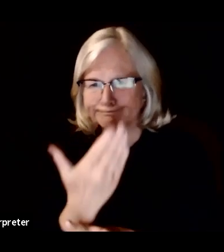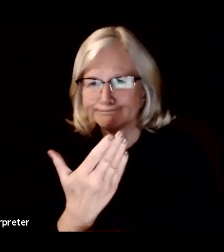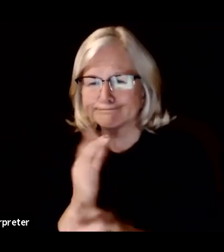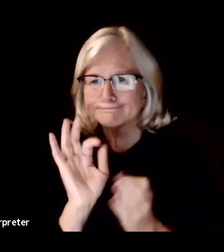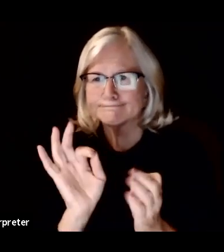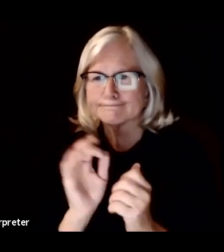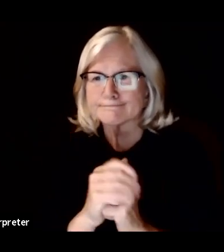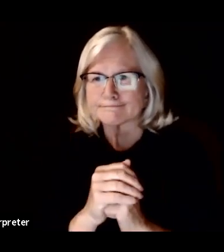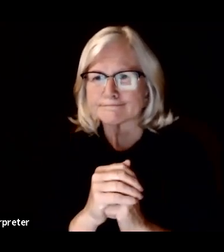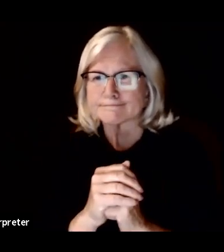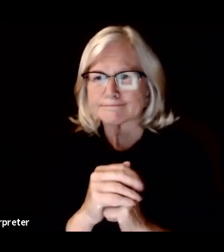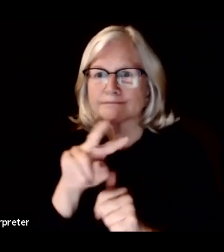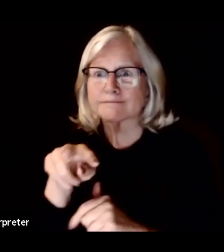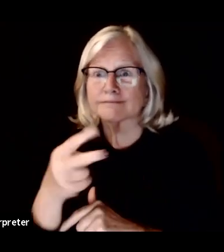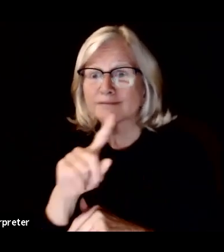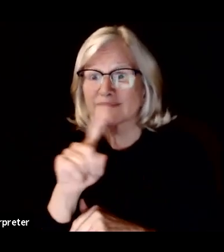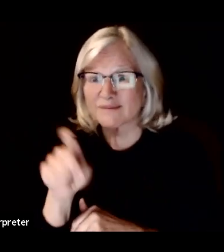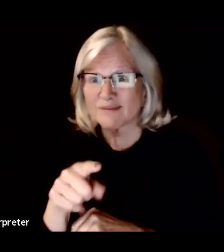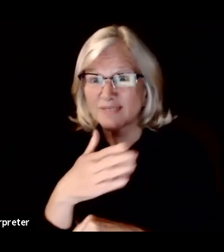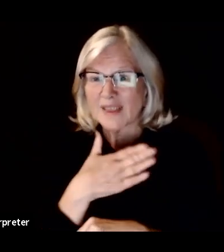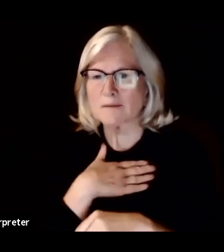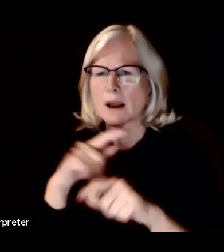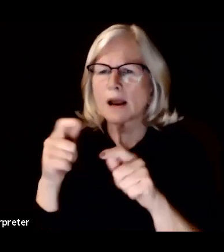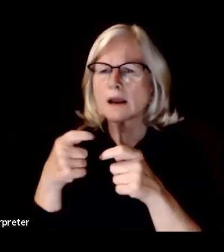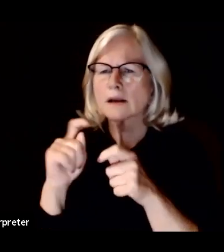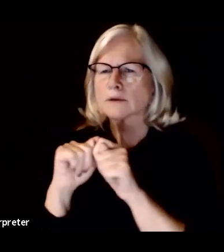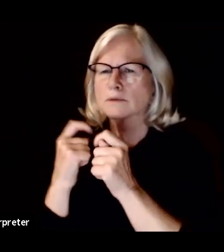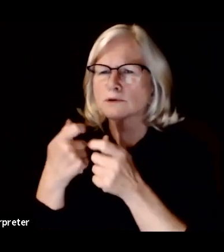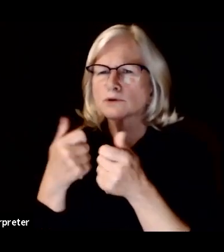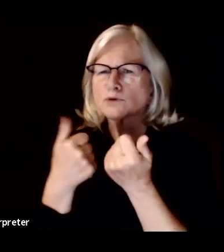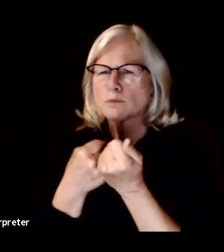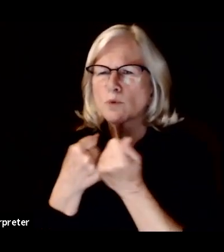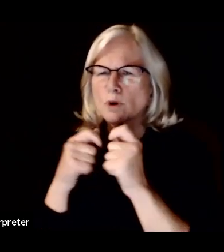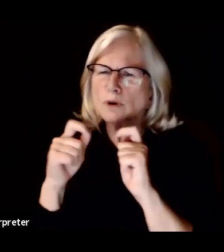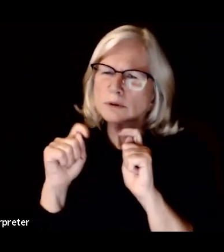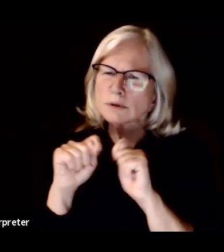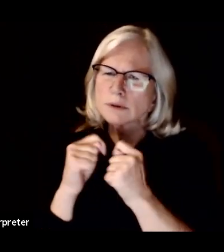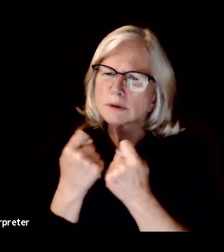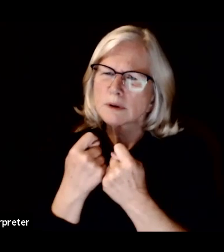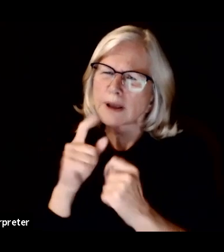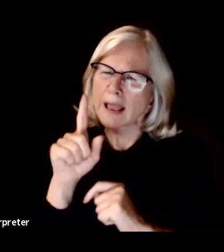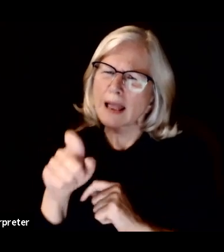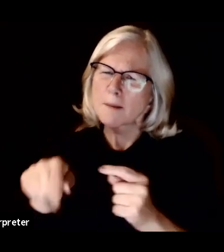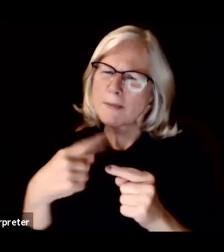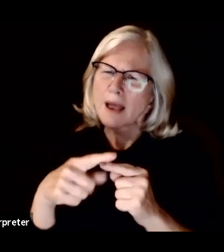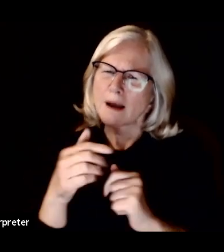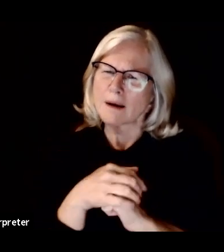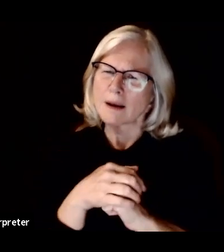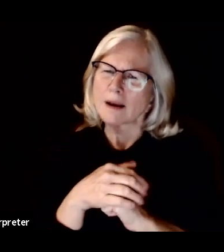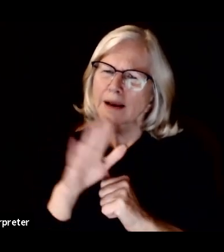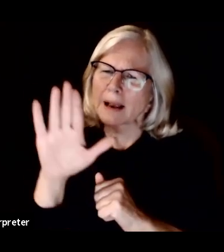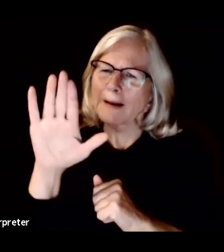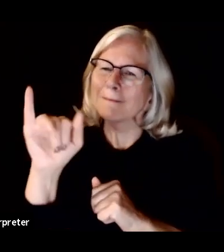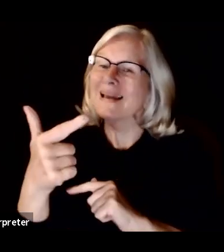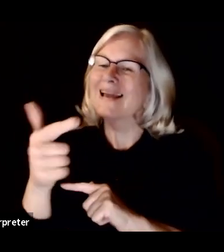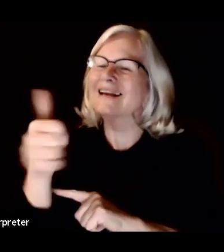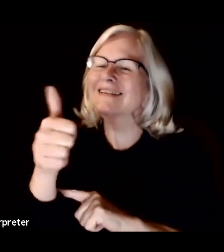but they wanted to get reactions from someone at the health department on the Big Ten moving closer towards resumption of